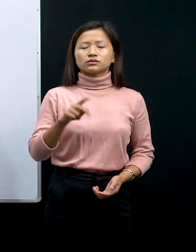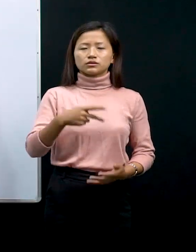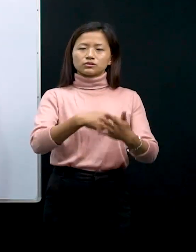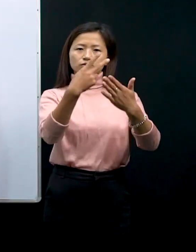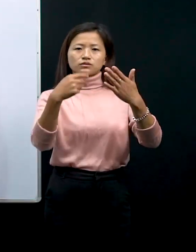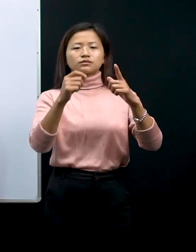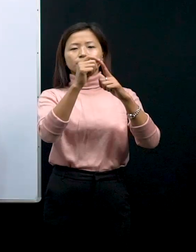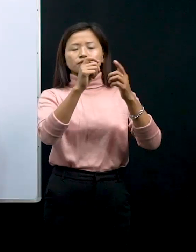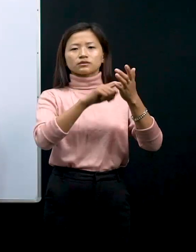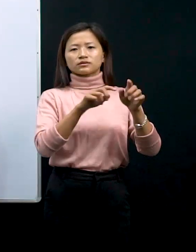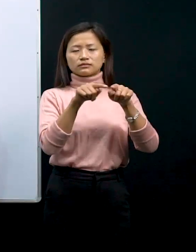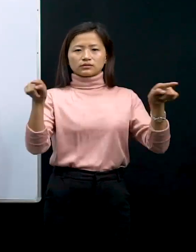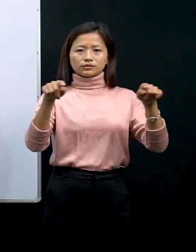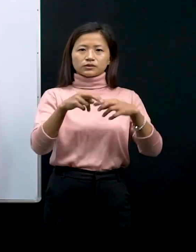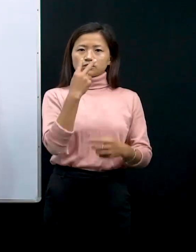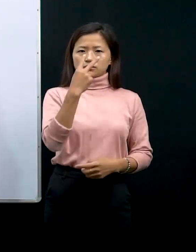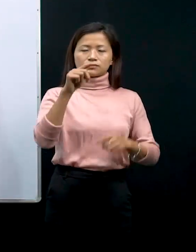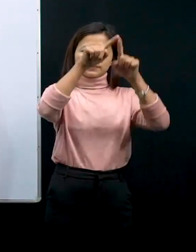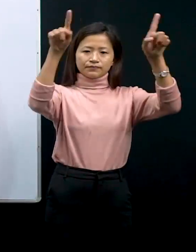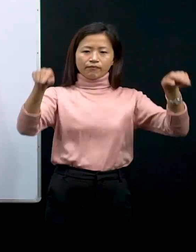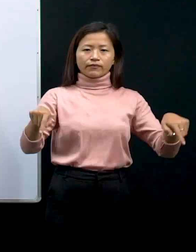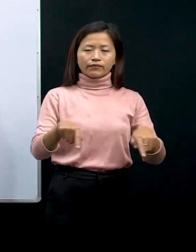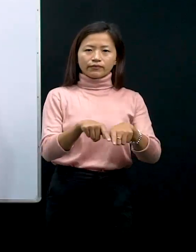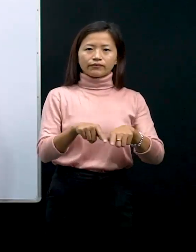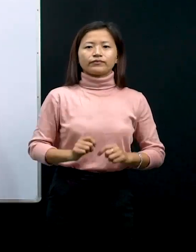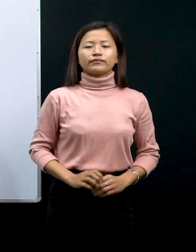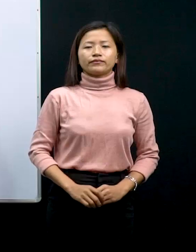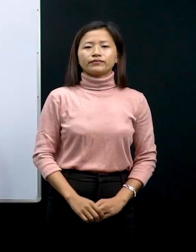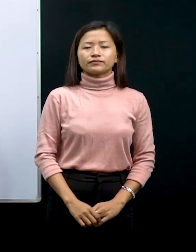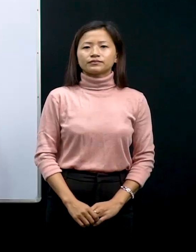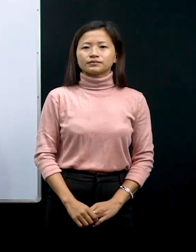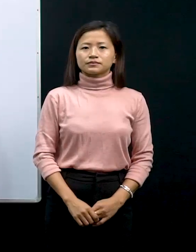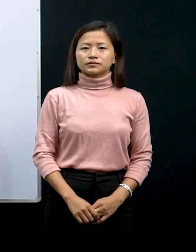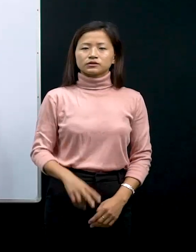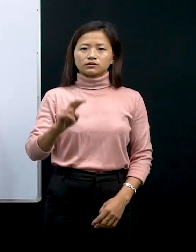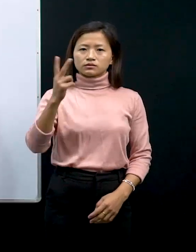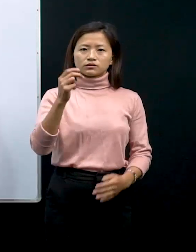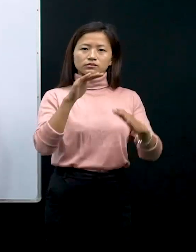When you draw like this, then it will touch the circle into two places. Yes or no?